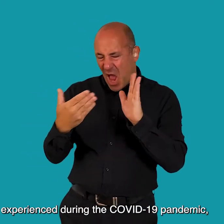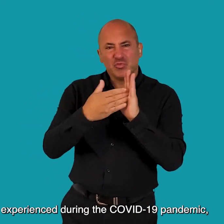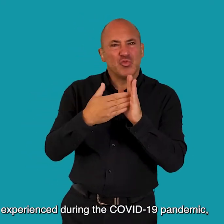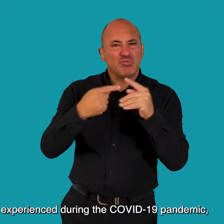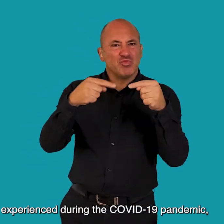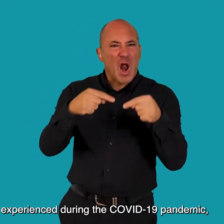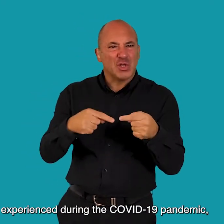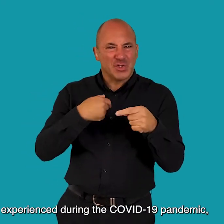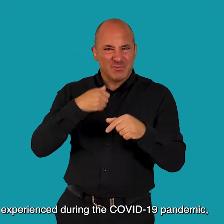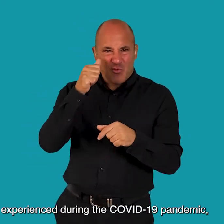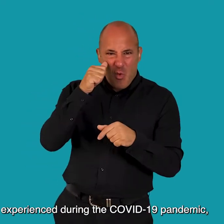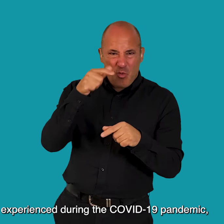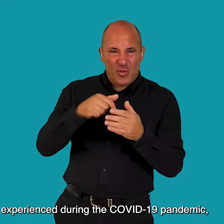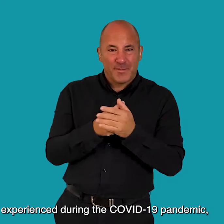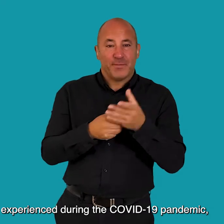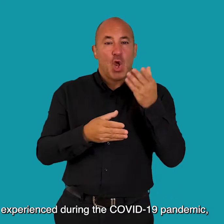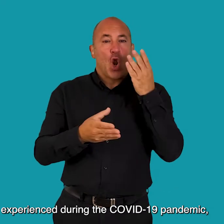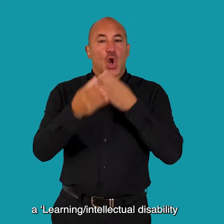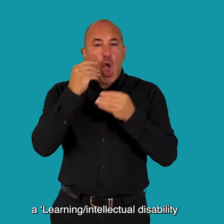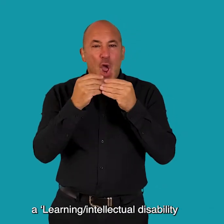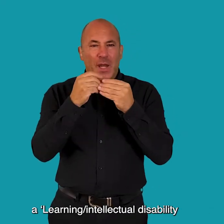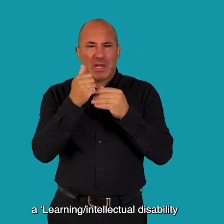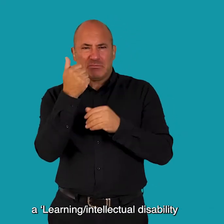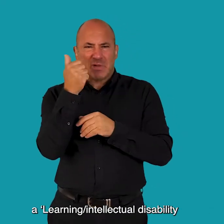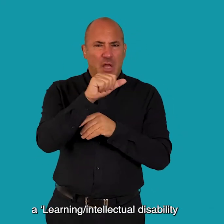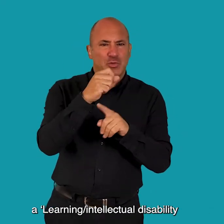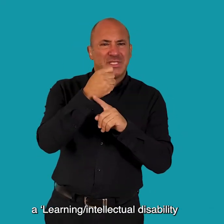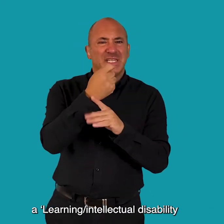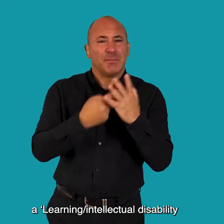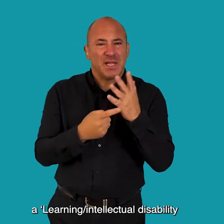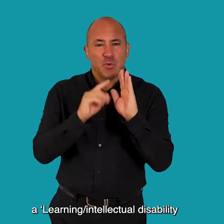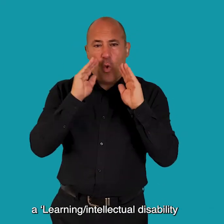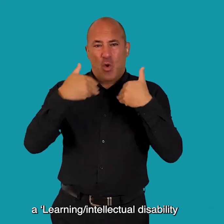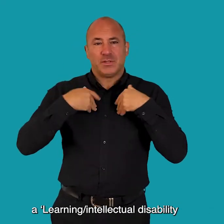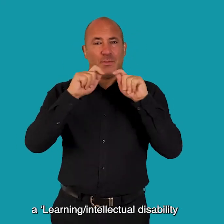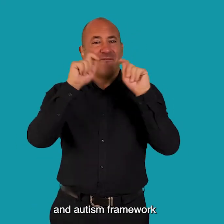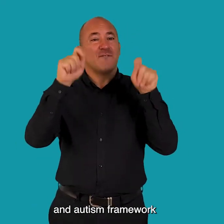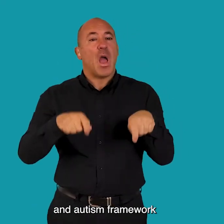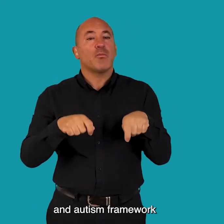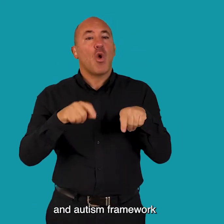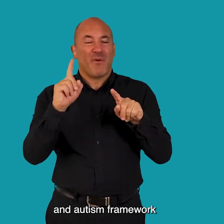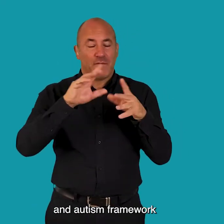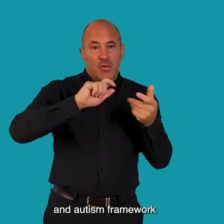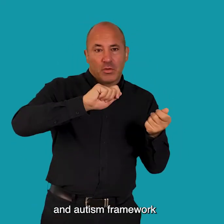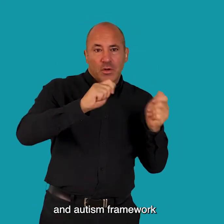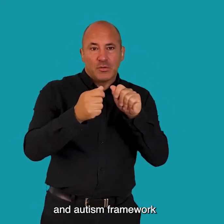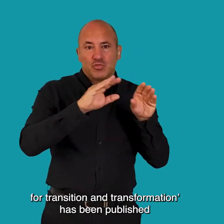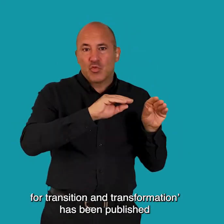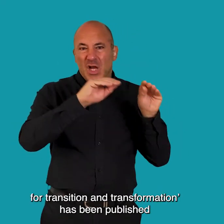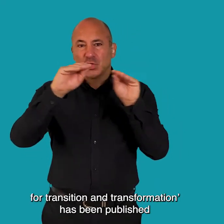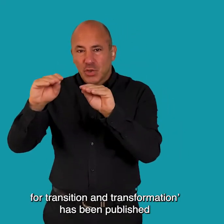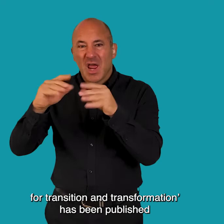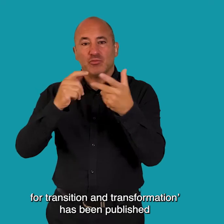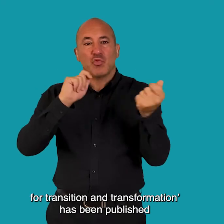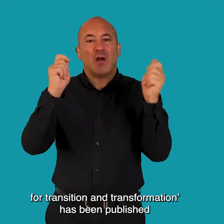the COVID-19 pandemic, a Learning Intellectual Disability and Autism Framework for Transition